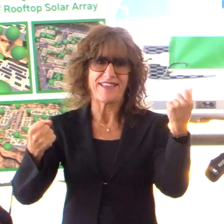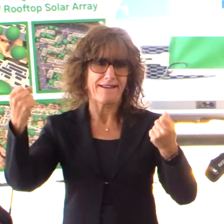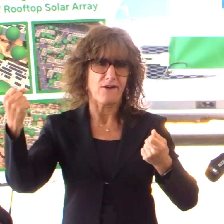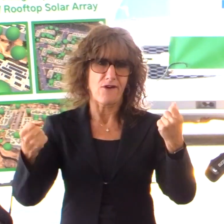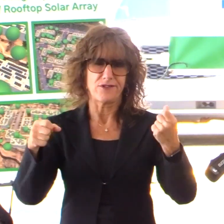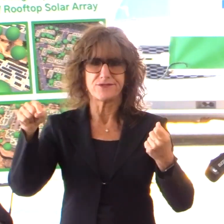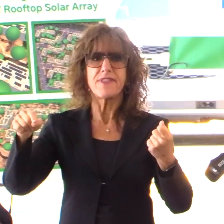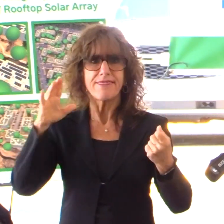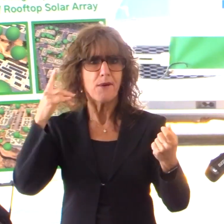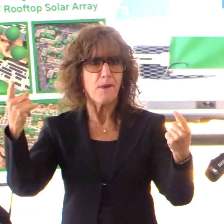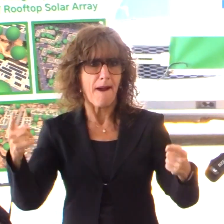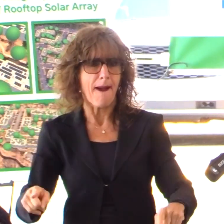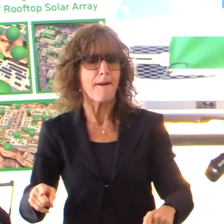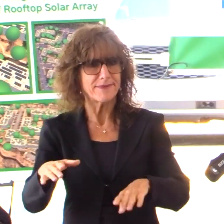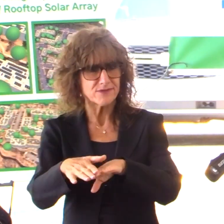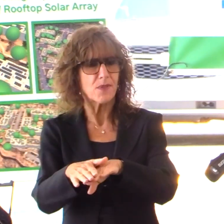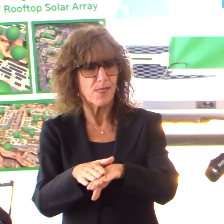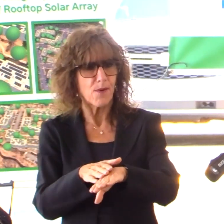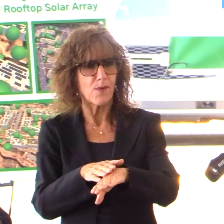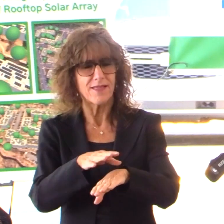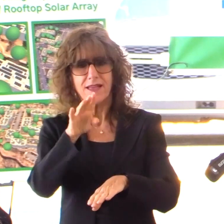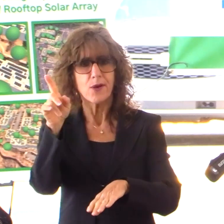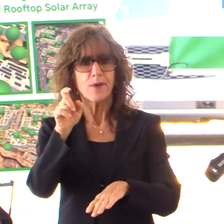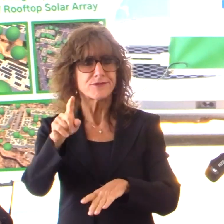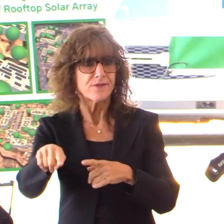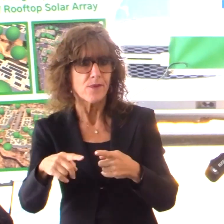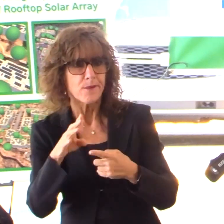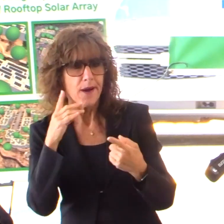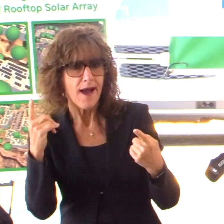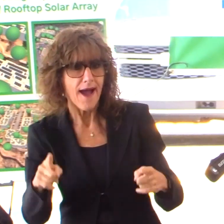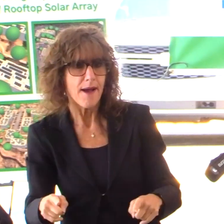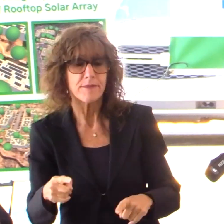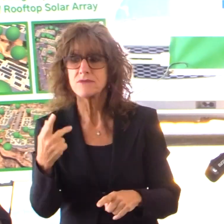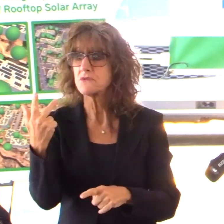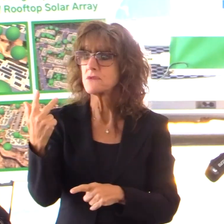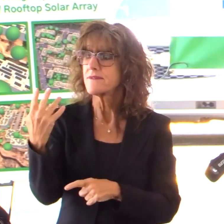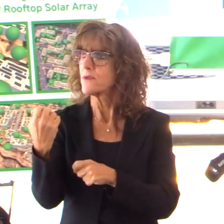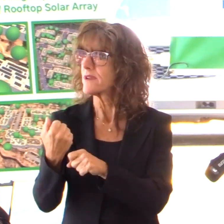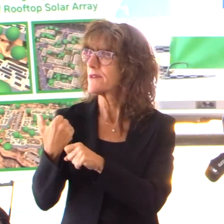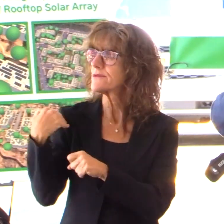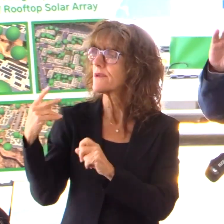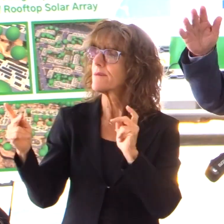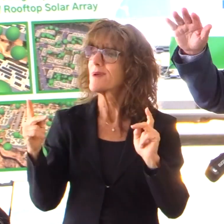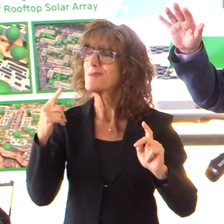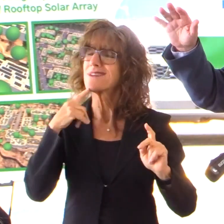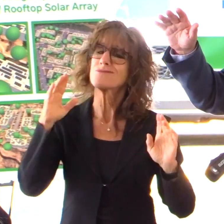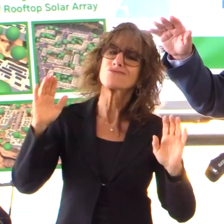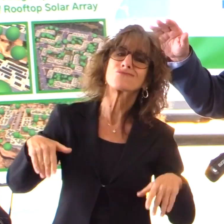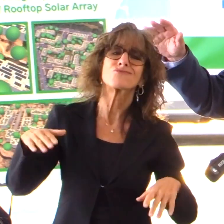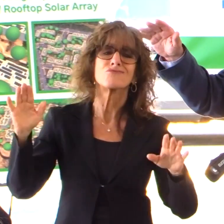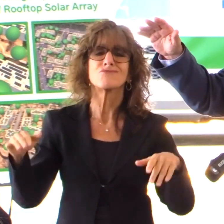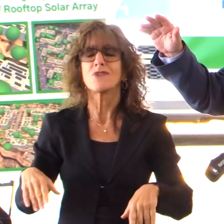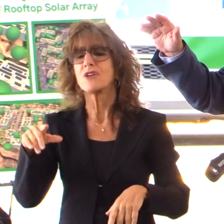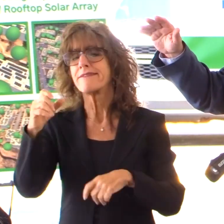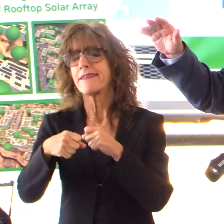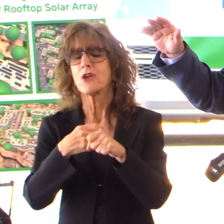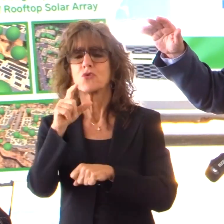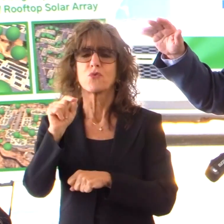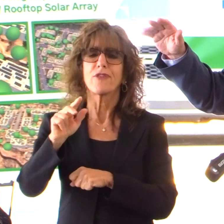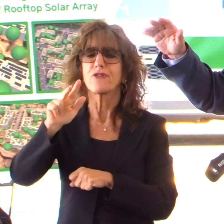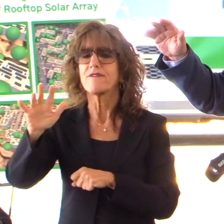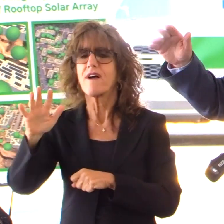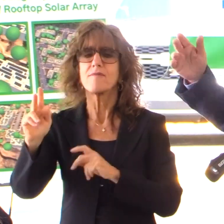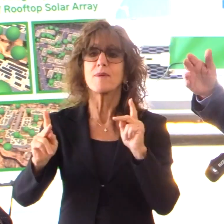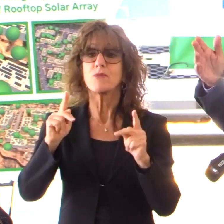is going to happen. It's only a question of when. And it was only like 3 or 4 years ago people were saying, 2035 people will start